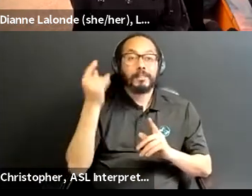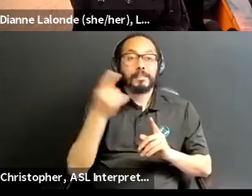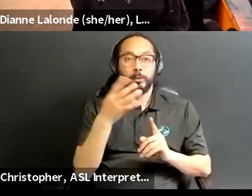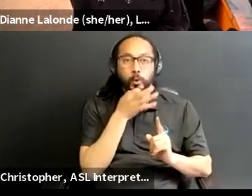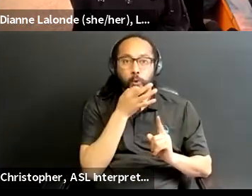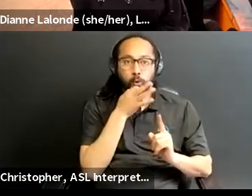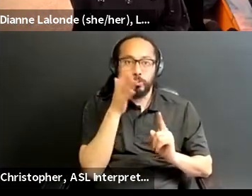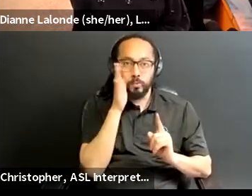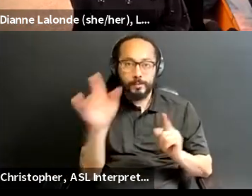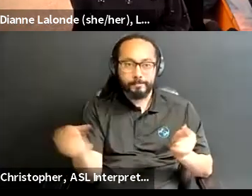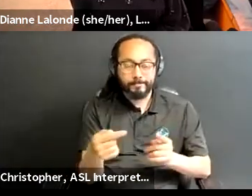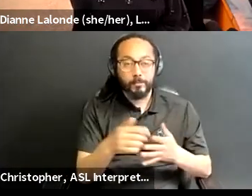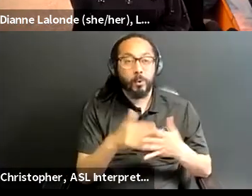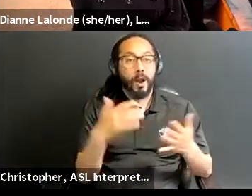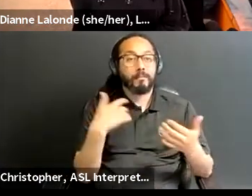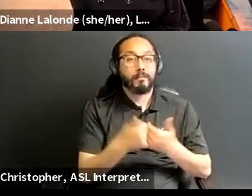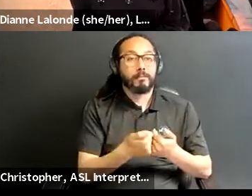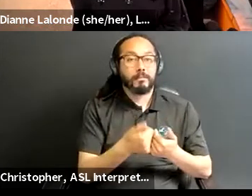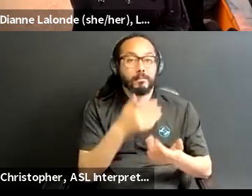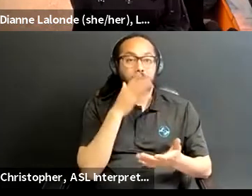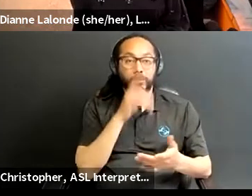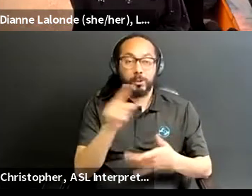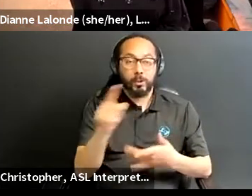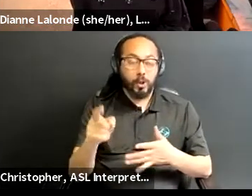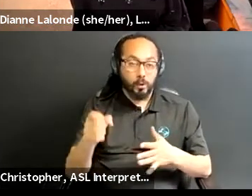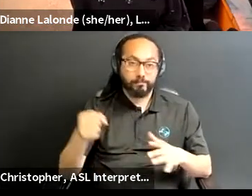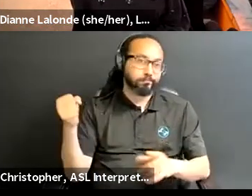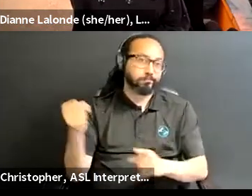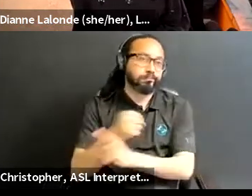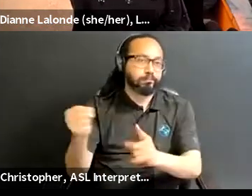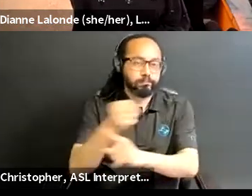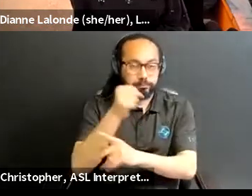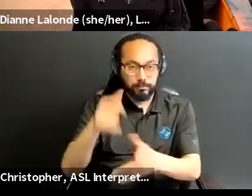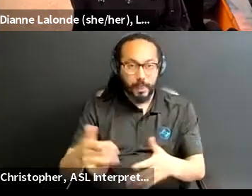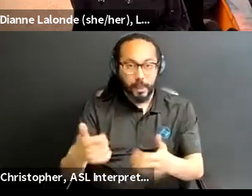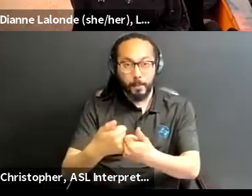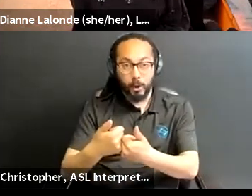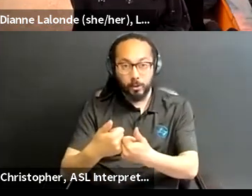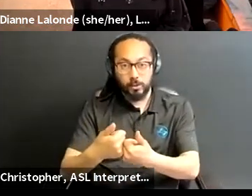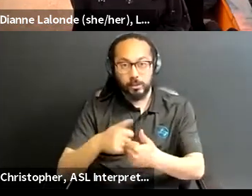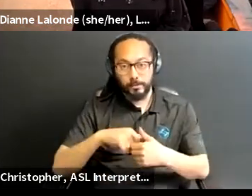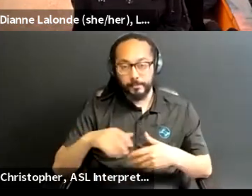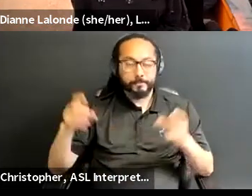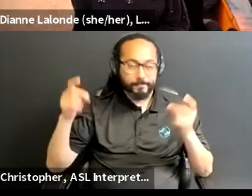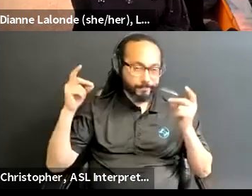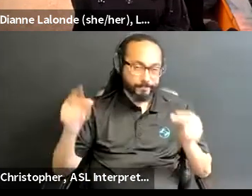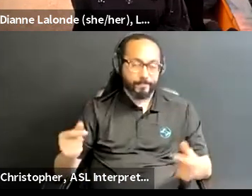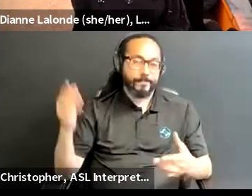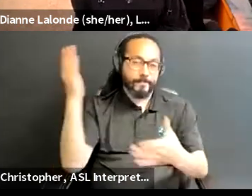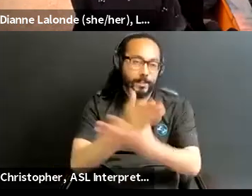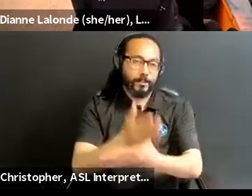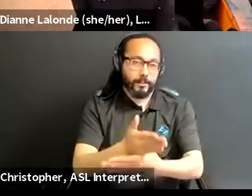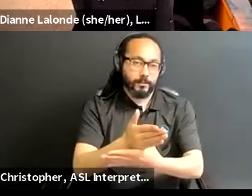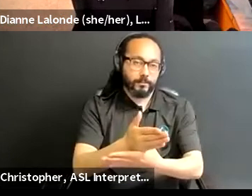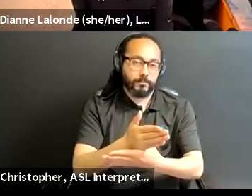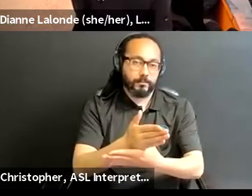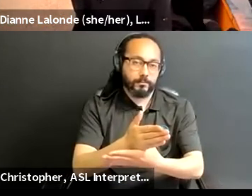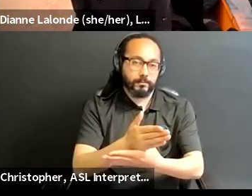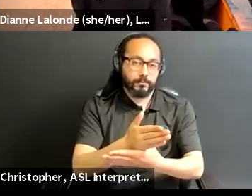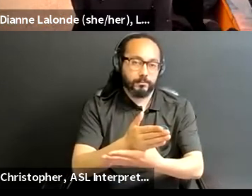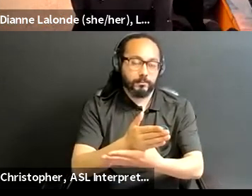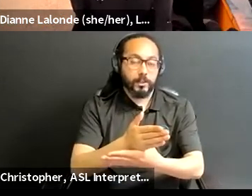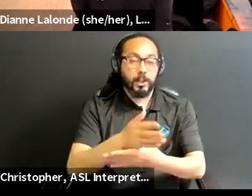got a partner and they're going to go and bash that partner, then we would intervene. So it's the